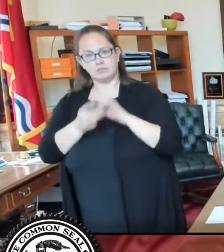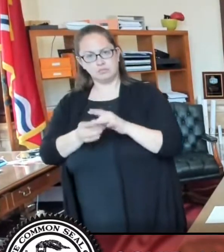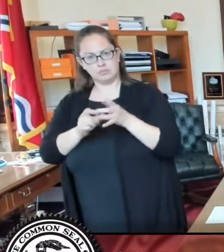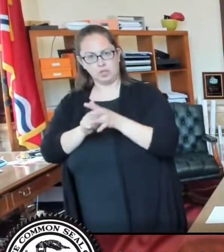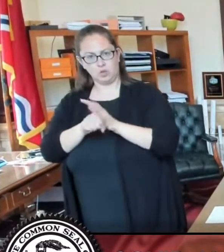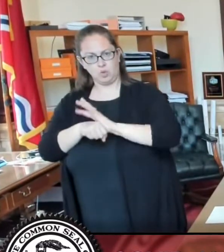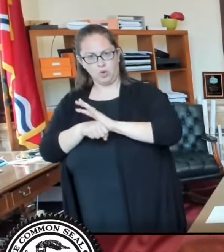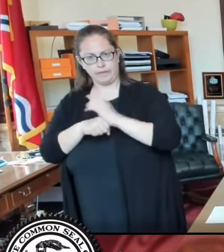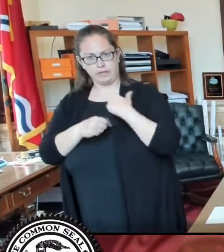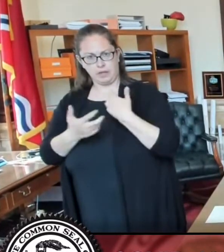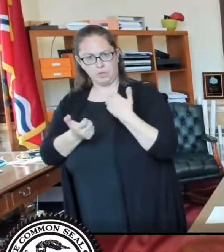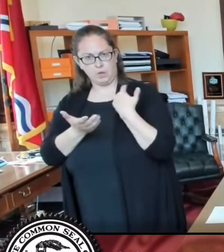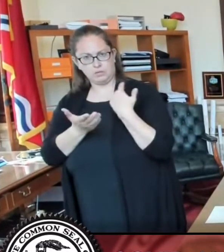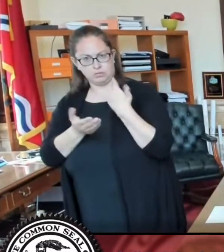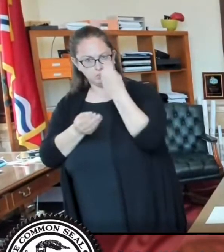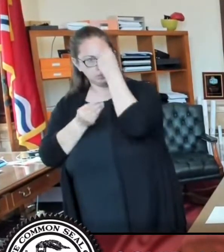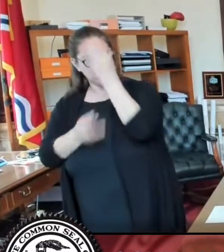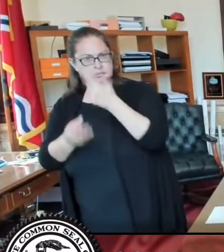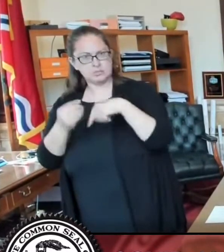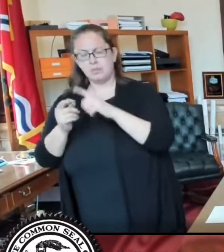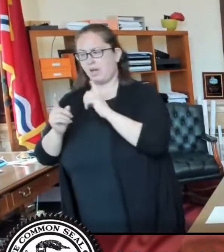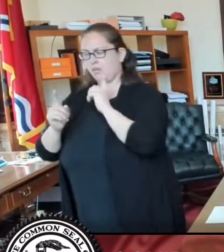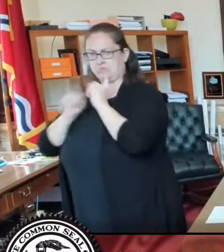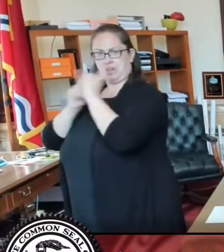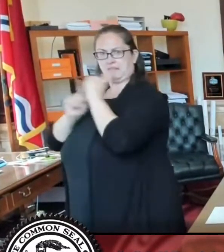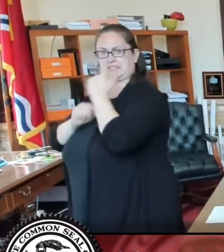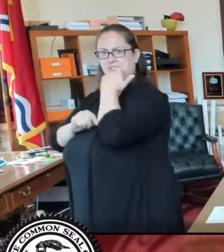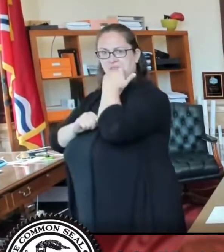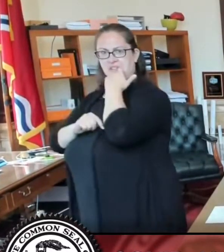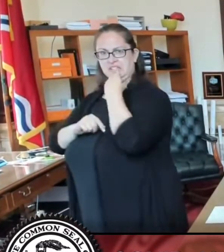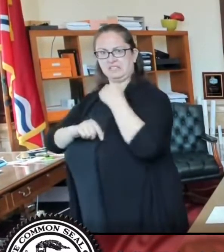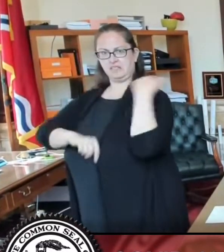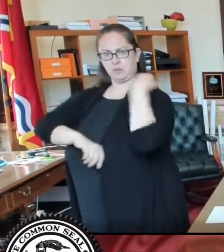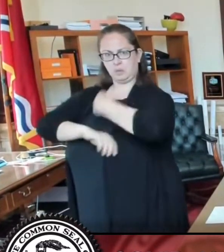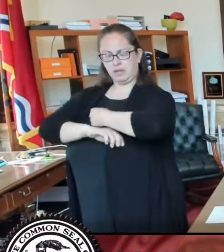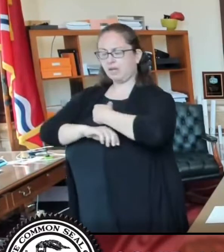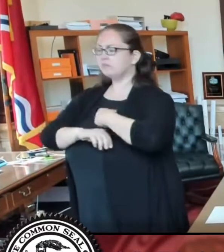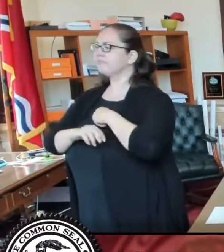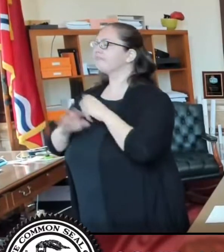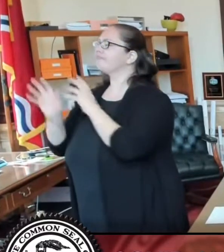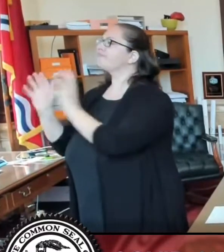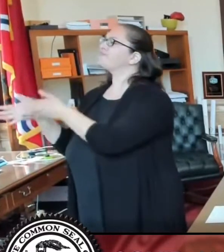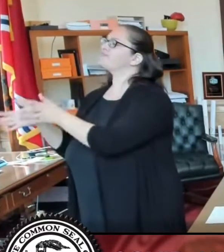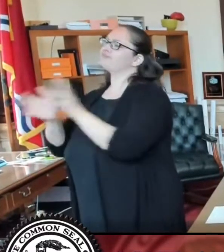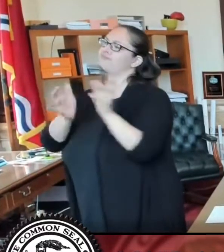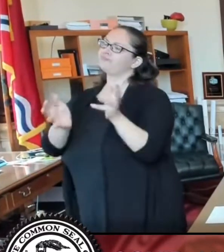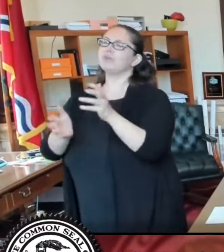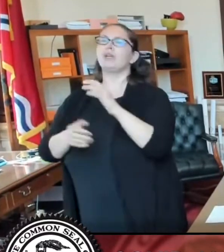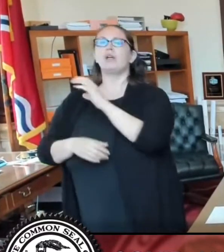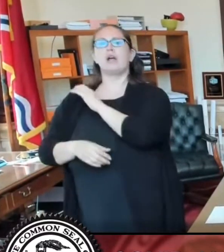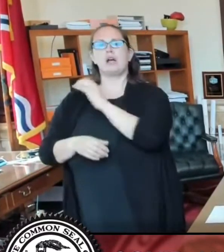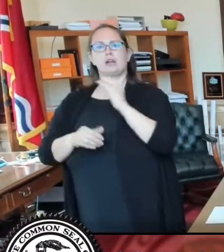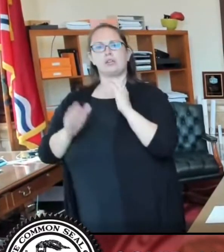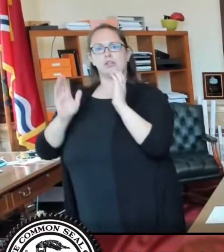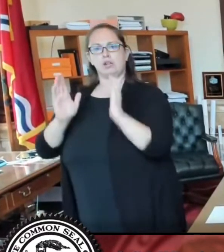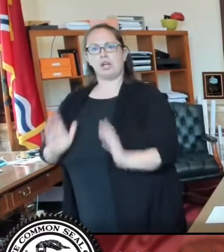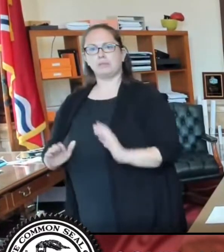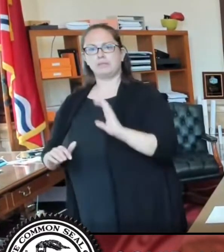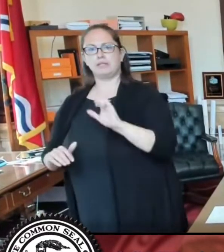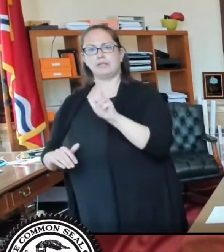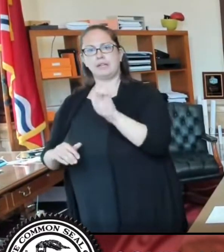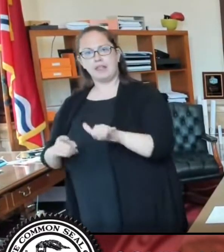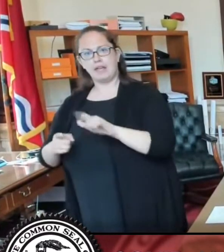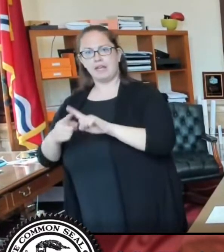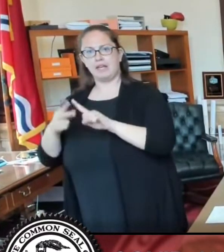a conversation that I had in the last few days. I've talked to both Congressman Clay and Senator